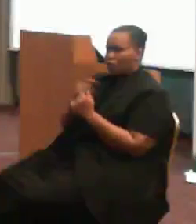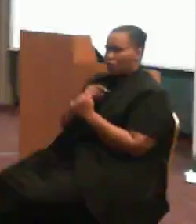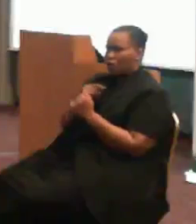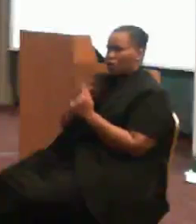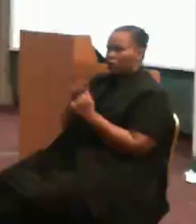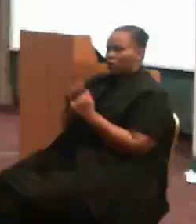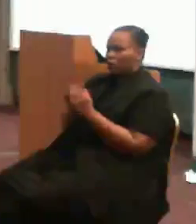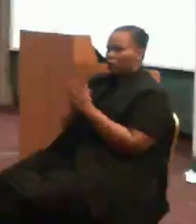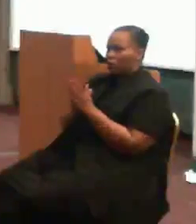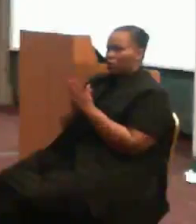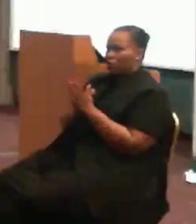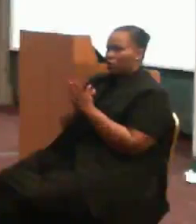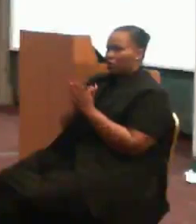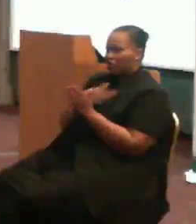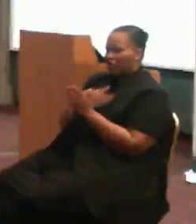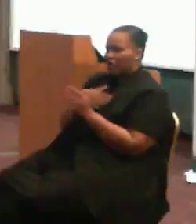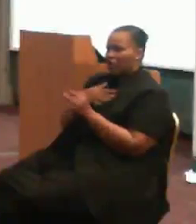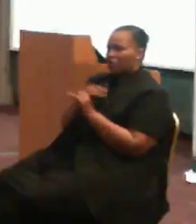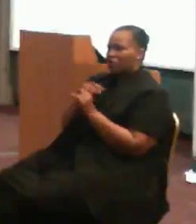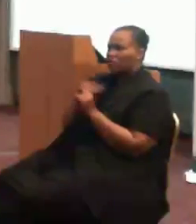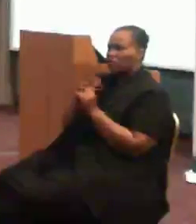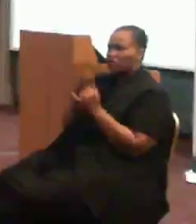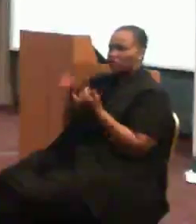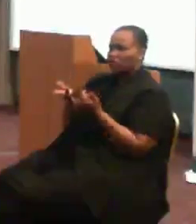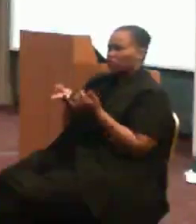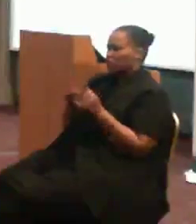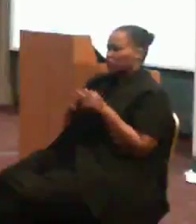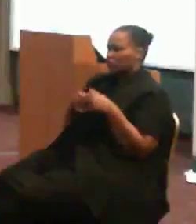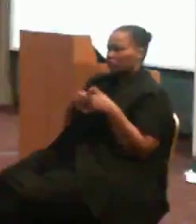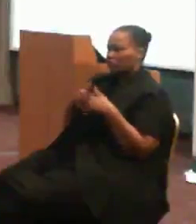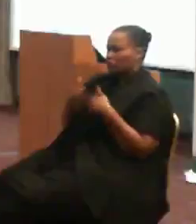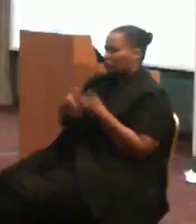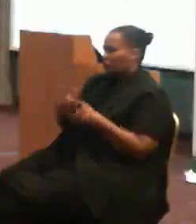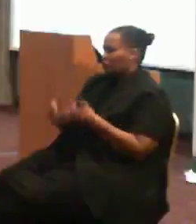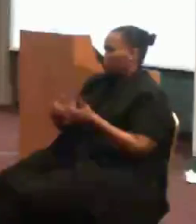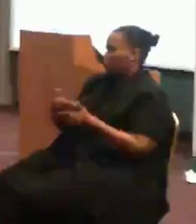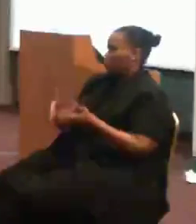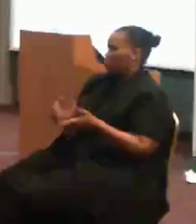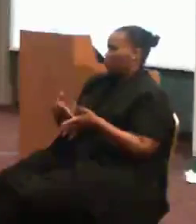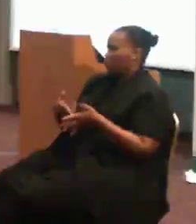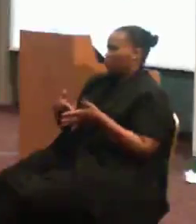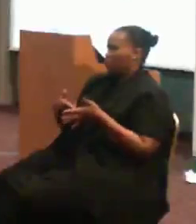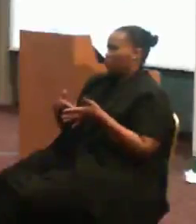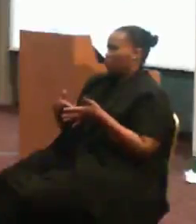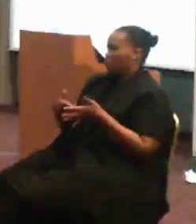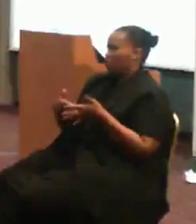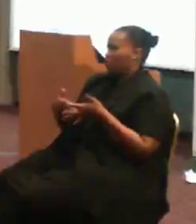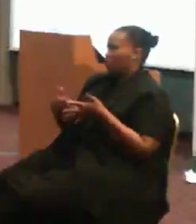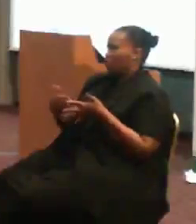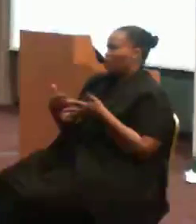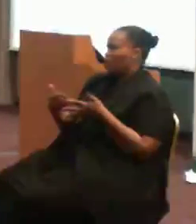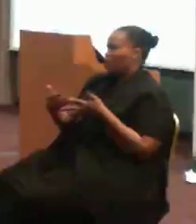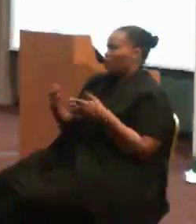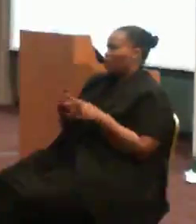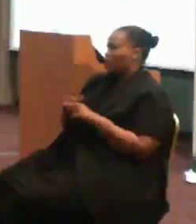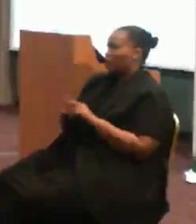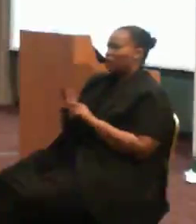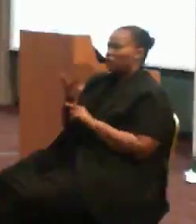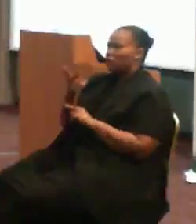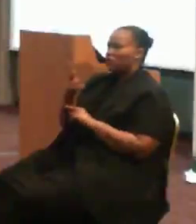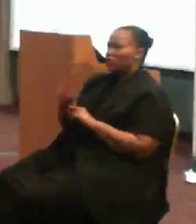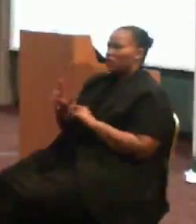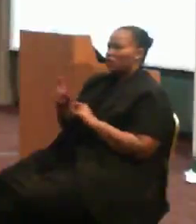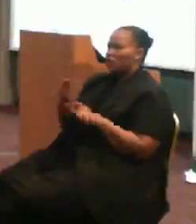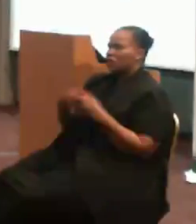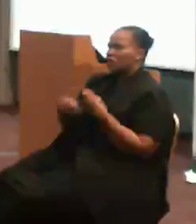running or your plant or having the plant in operation even when sales have